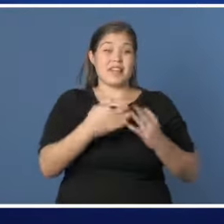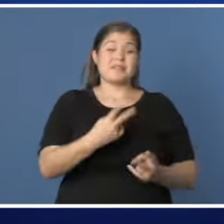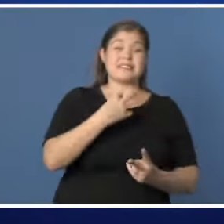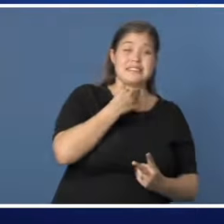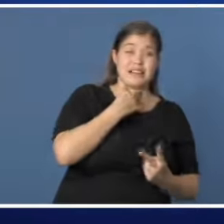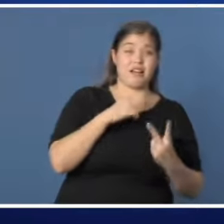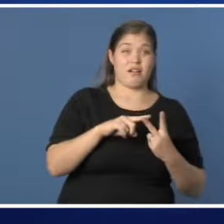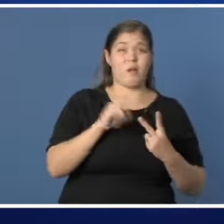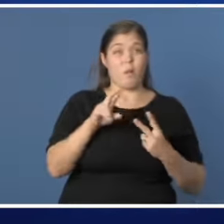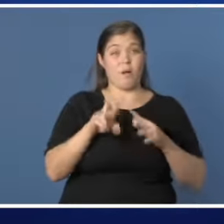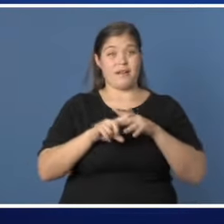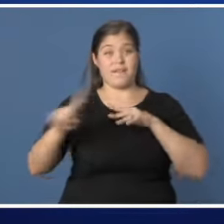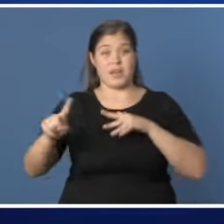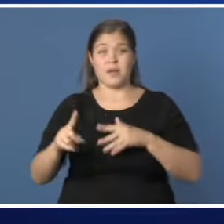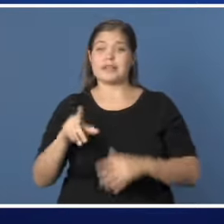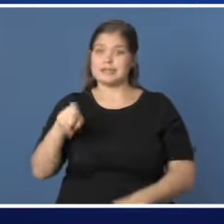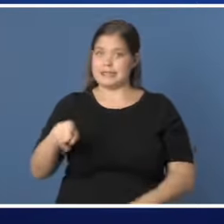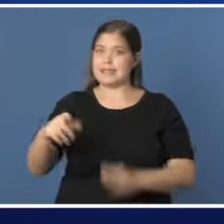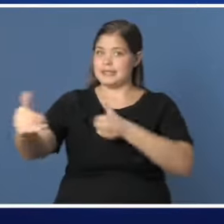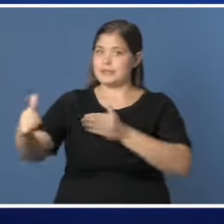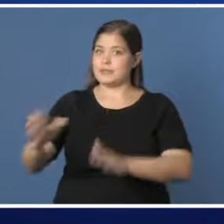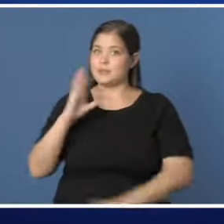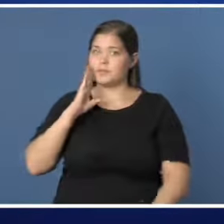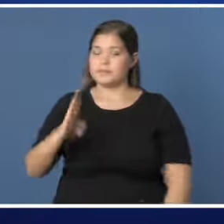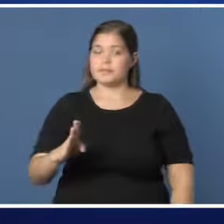them if your family is confined at home.